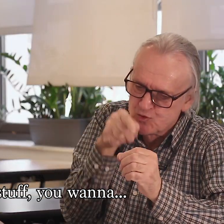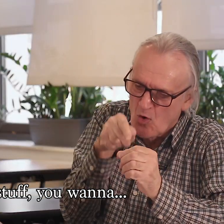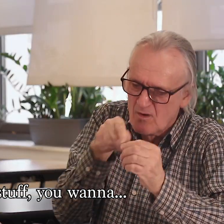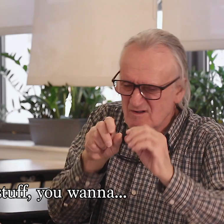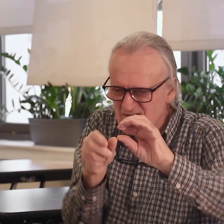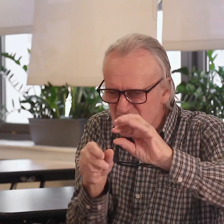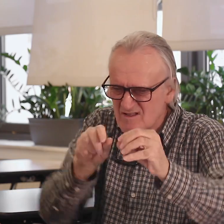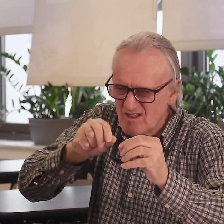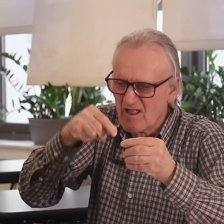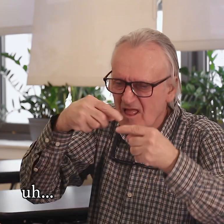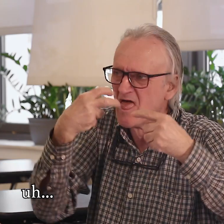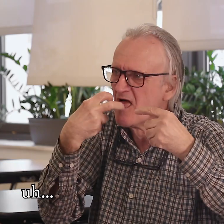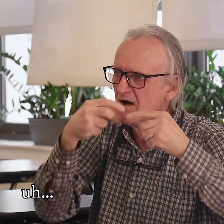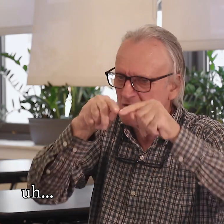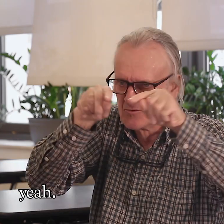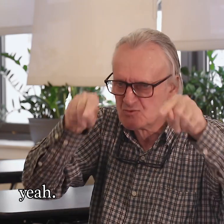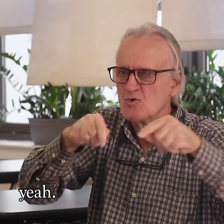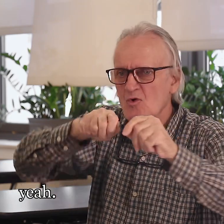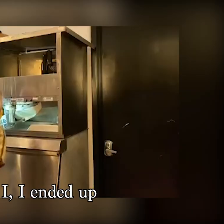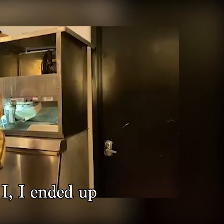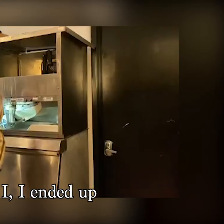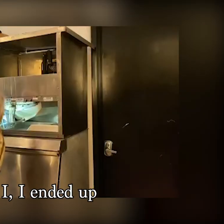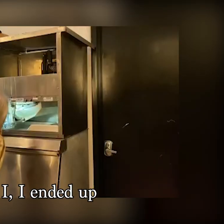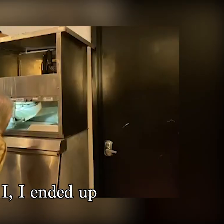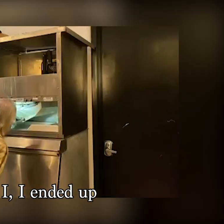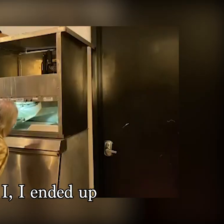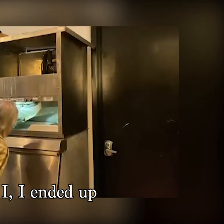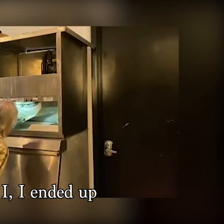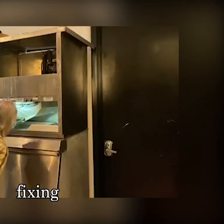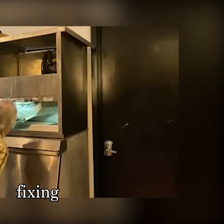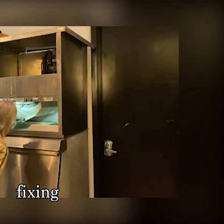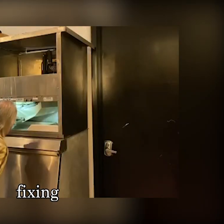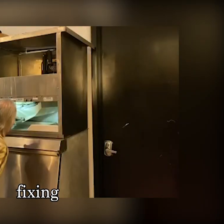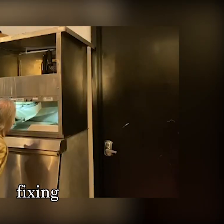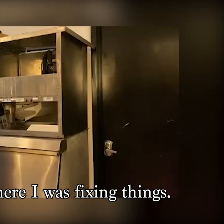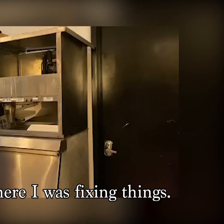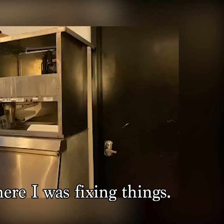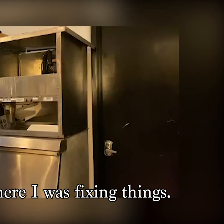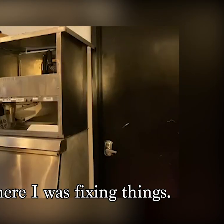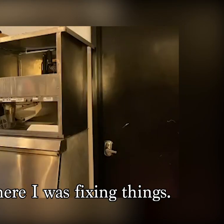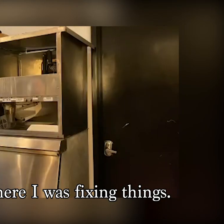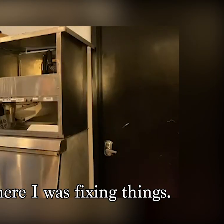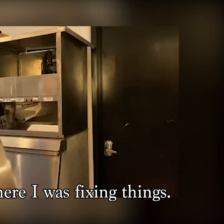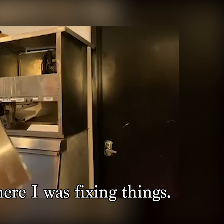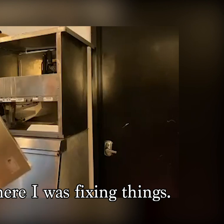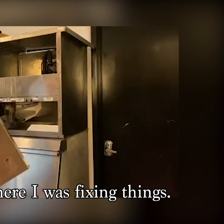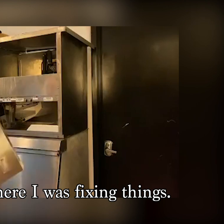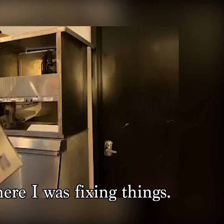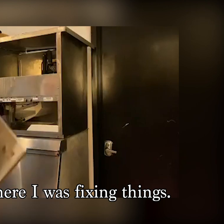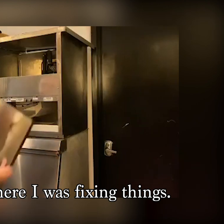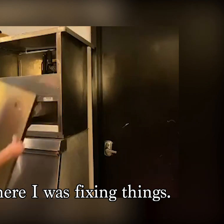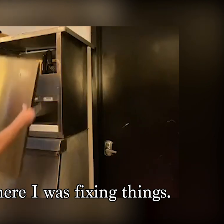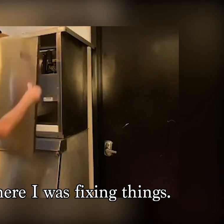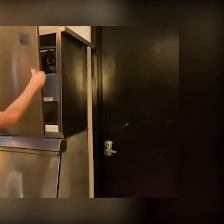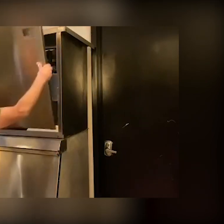want to, yeah." So I ended up doing jobs where I was fixing things.